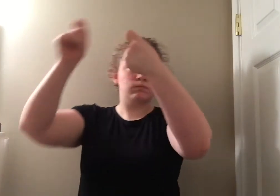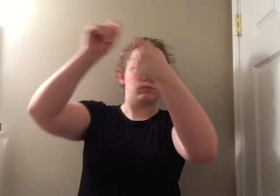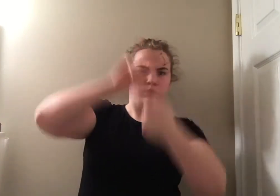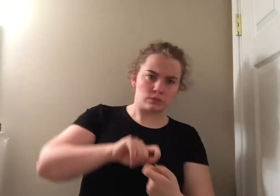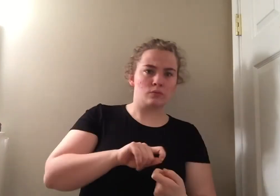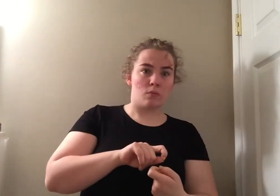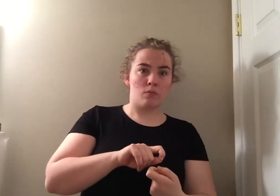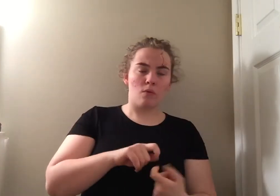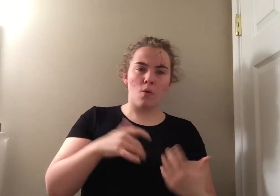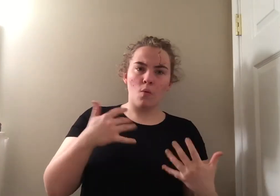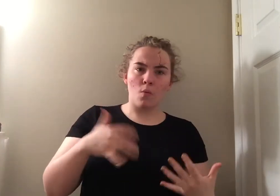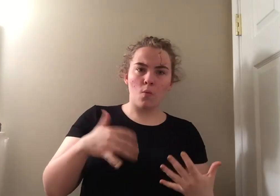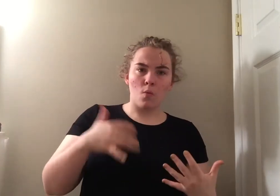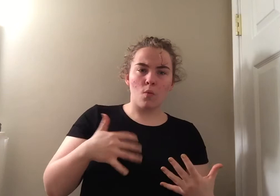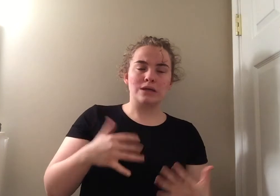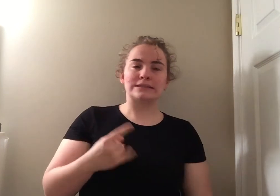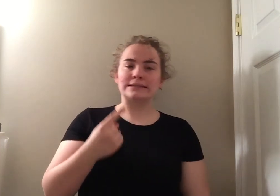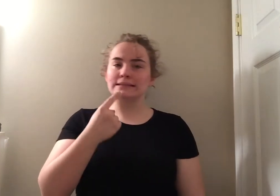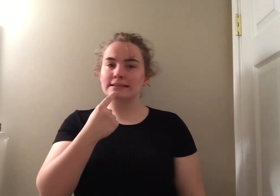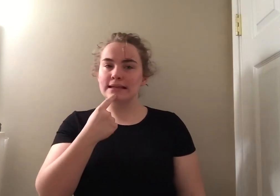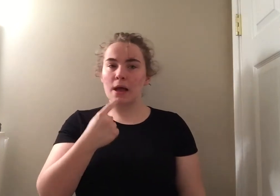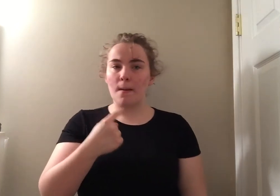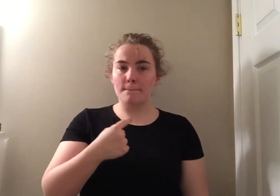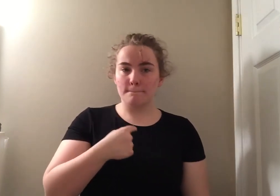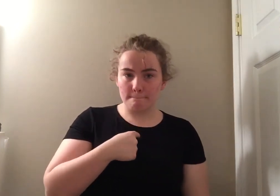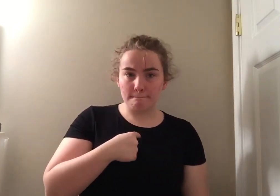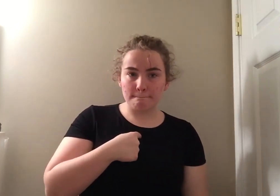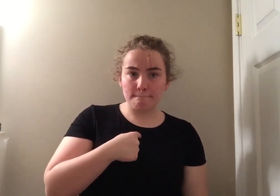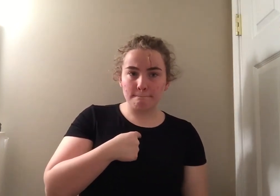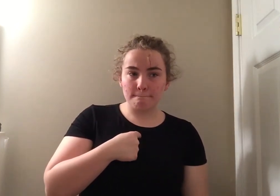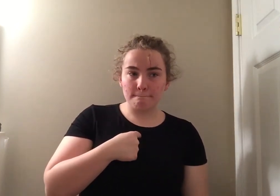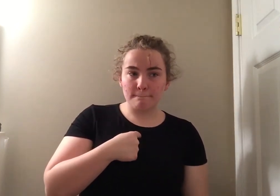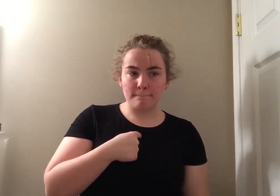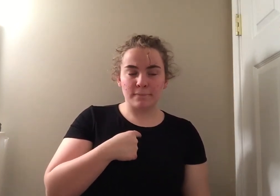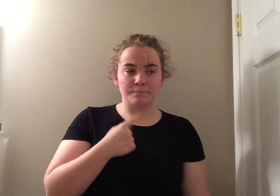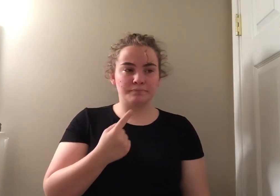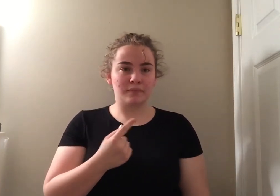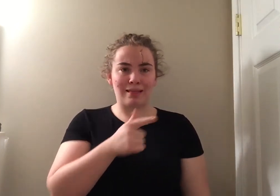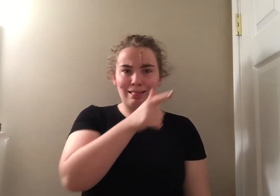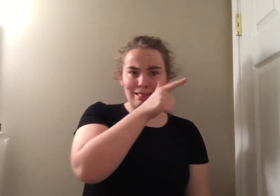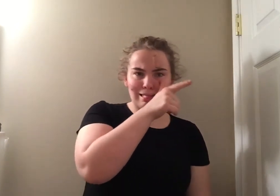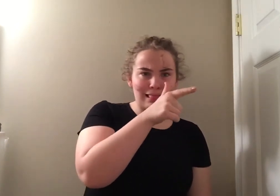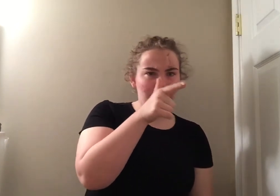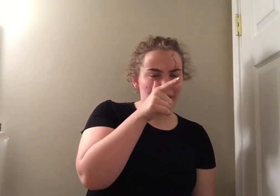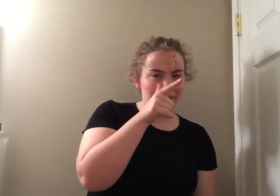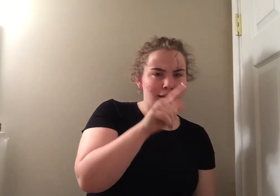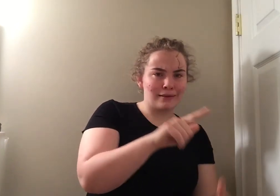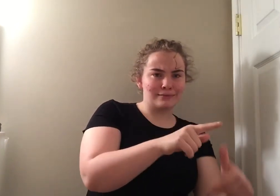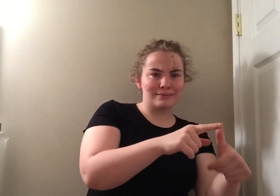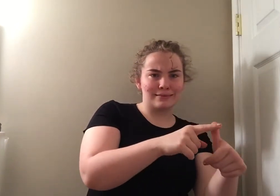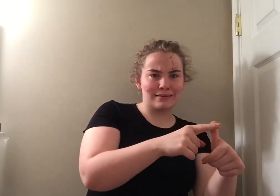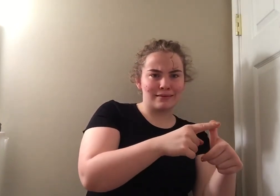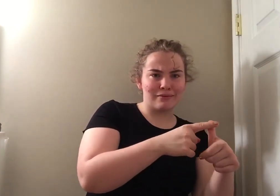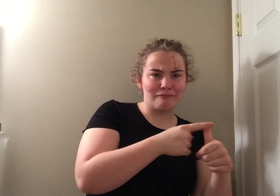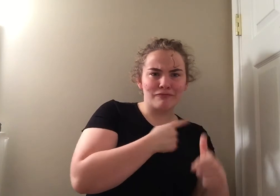jelly. Something you notice. Compare and contrast Lily from the beginning of the story, the page before, to now. Peanut butter, tell